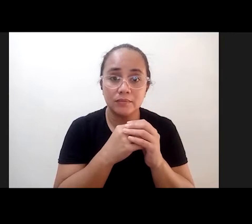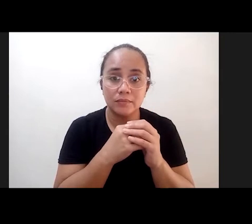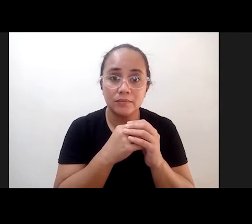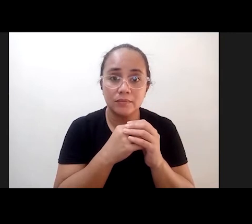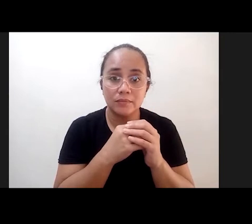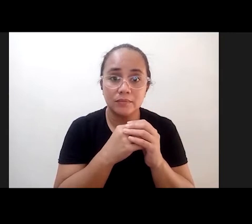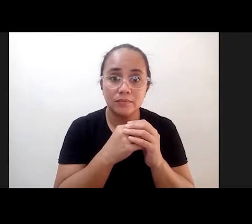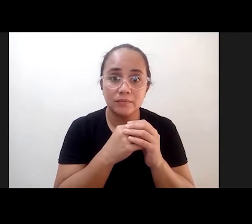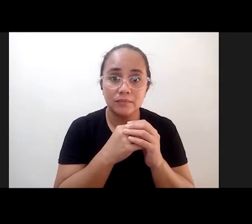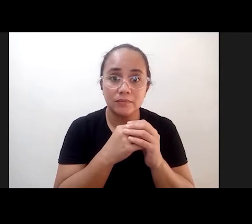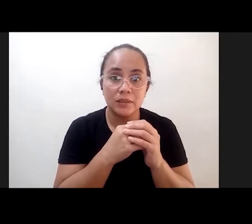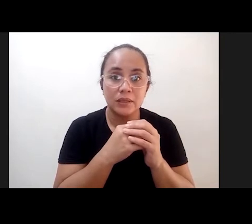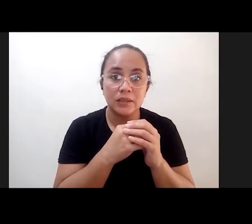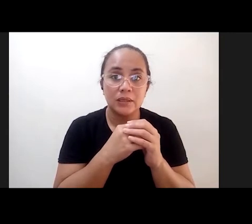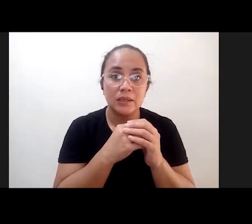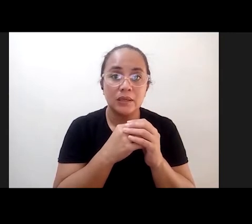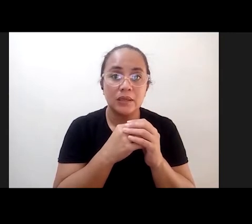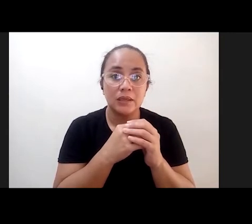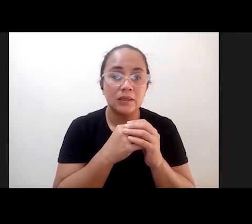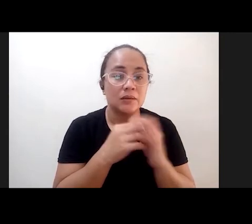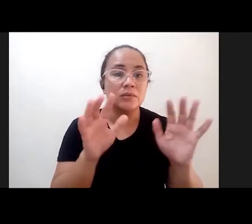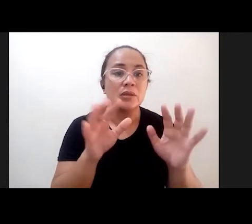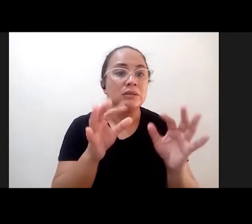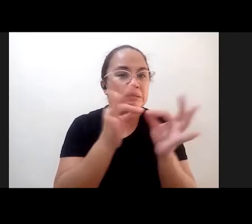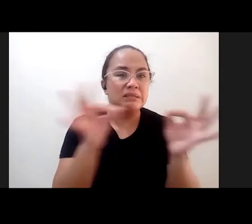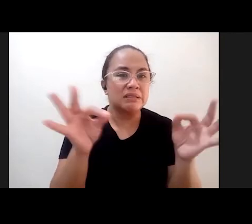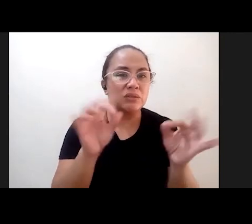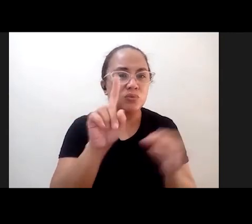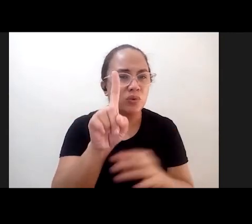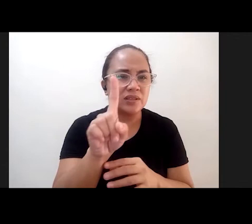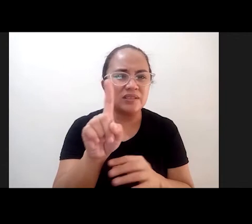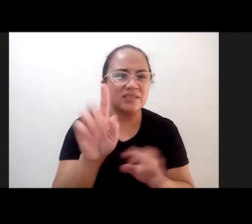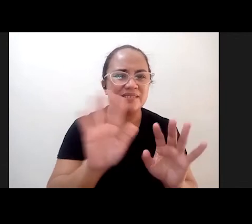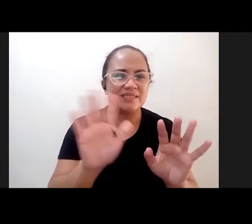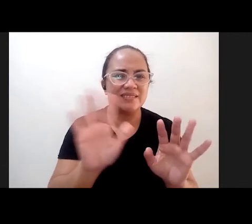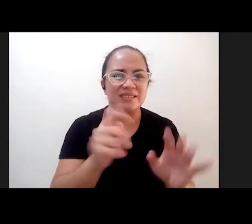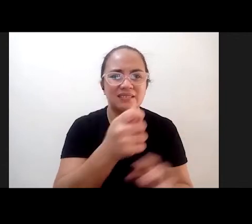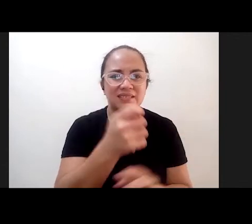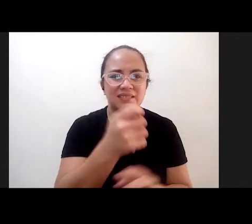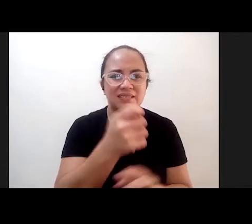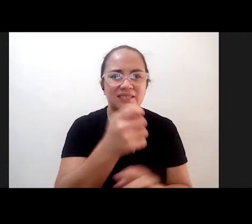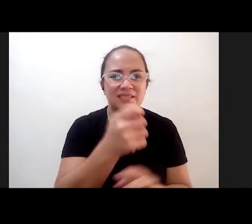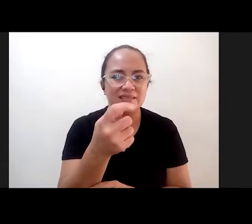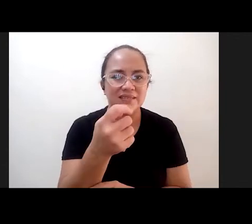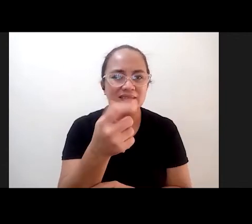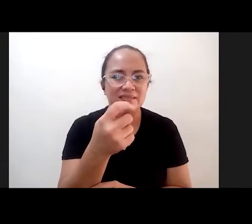don't have the sentence 1. Just erase sentence 1